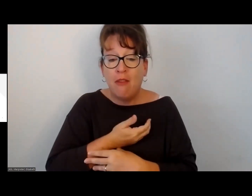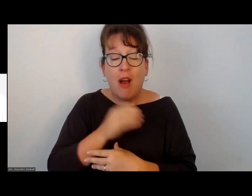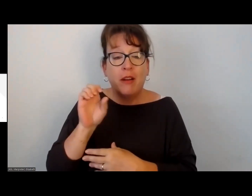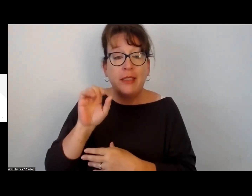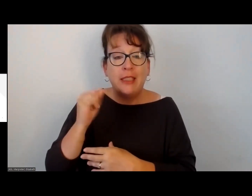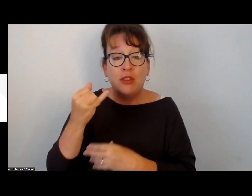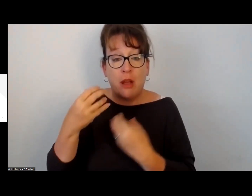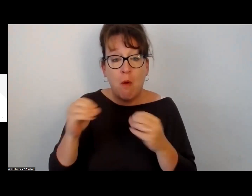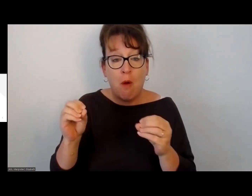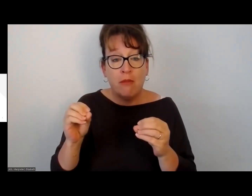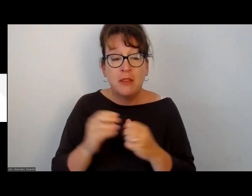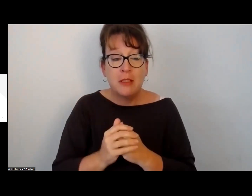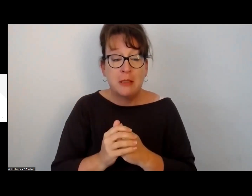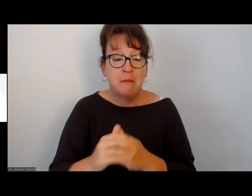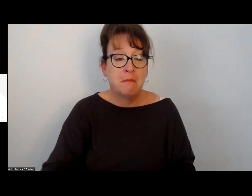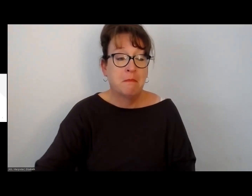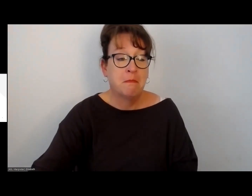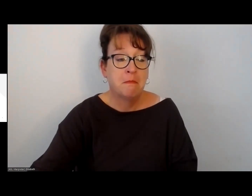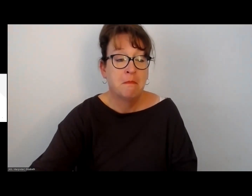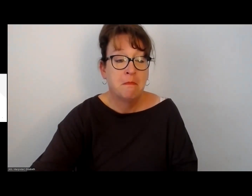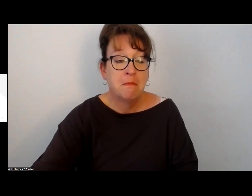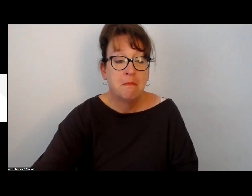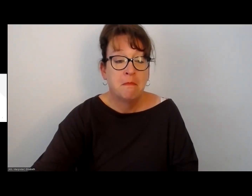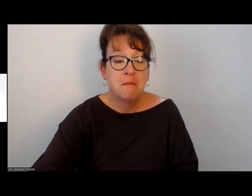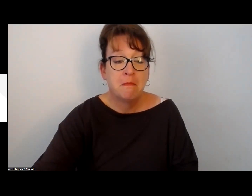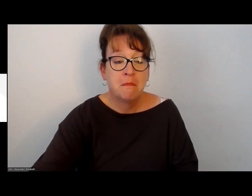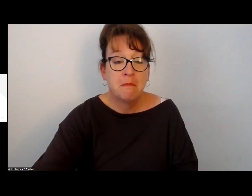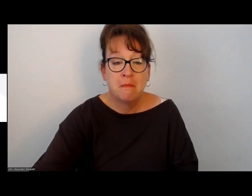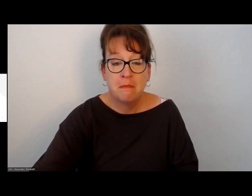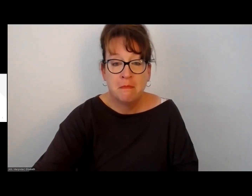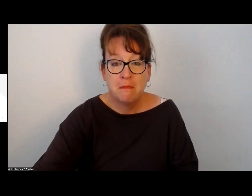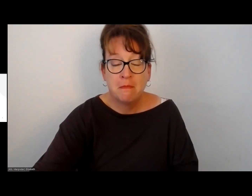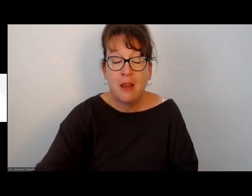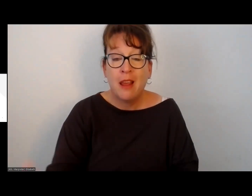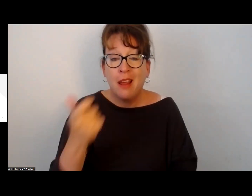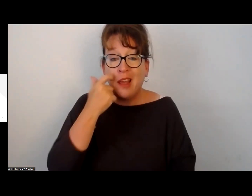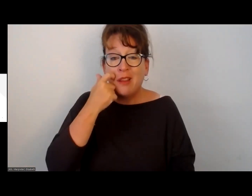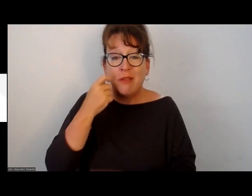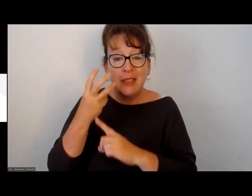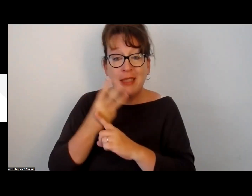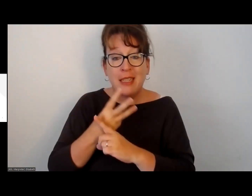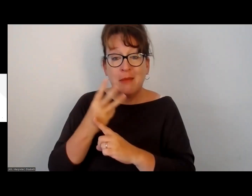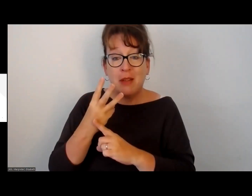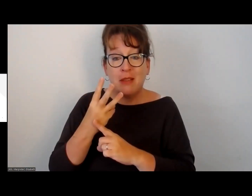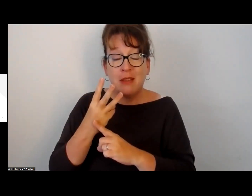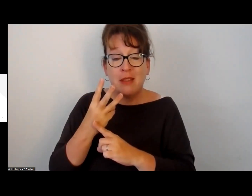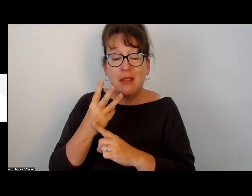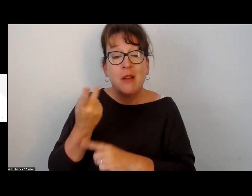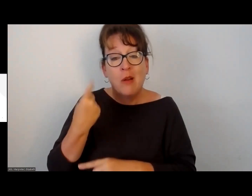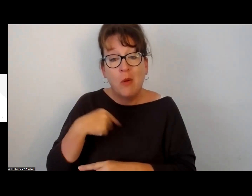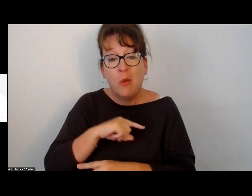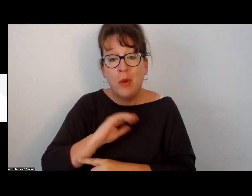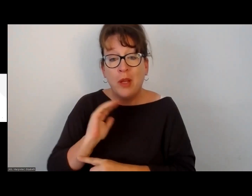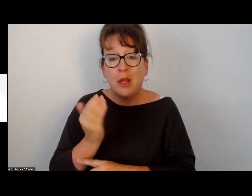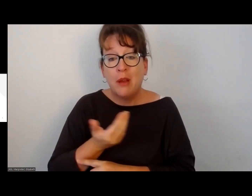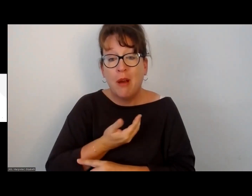office. And so in the past 6 months, we have been,